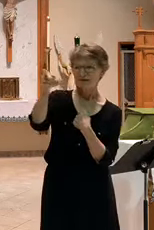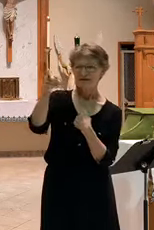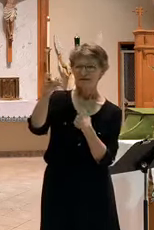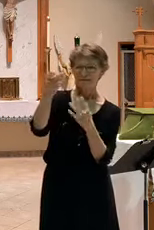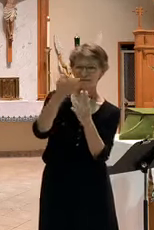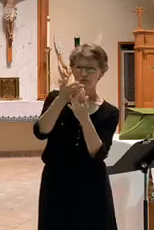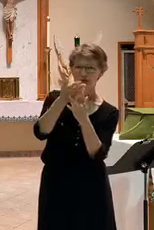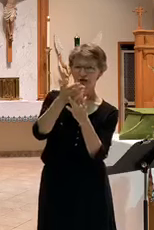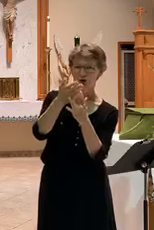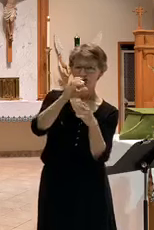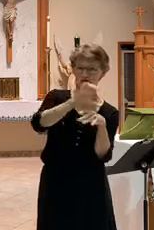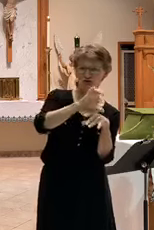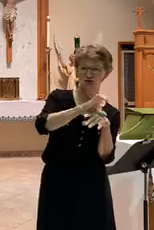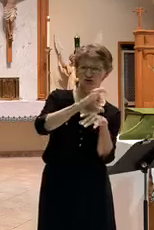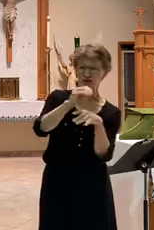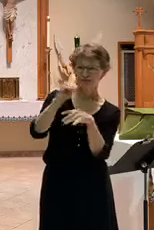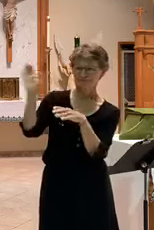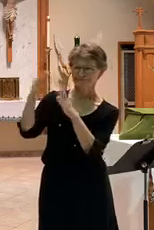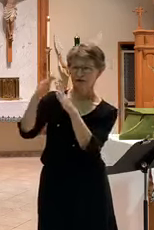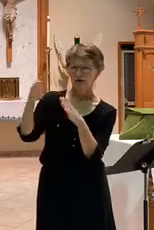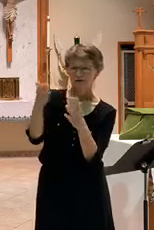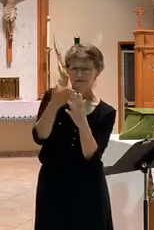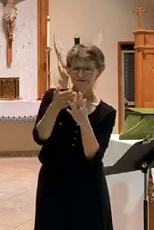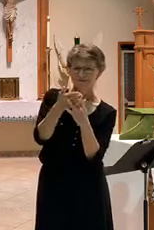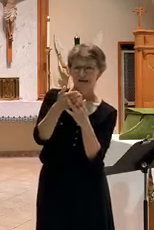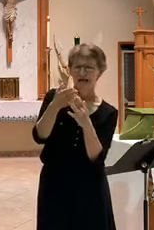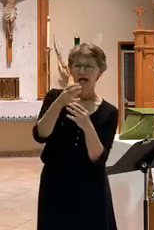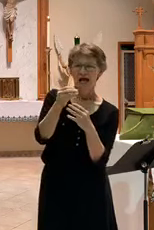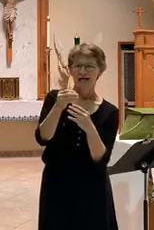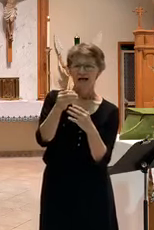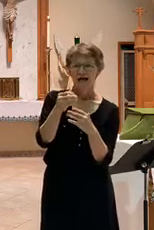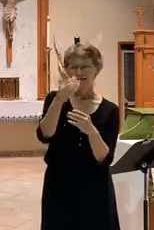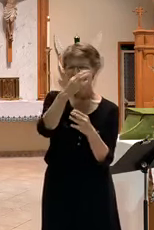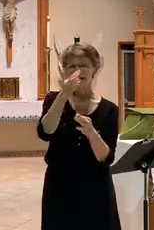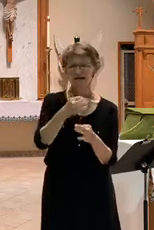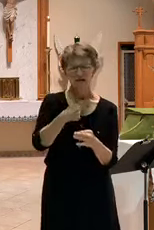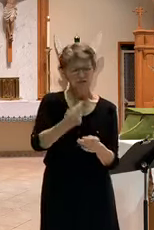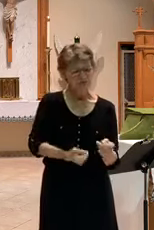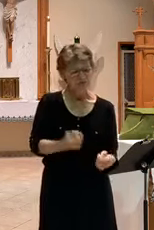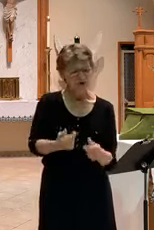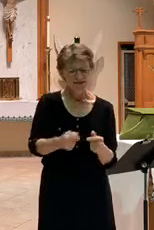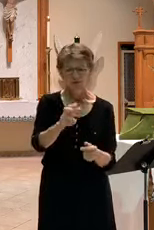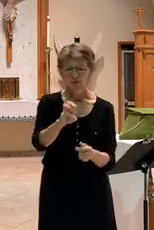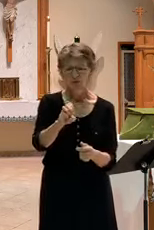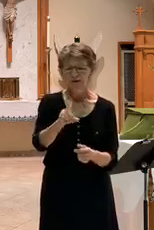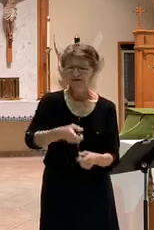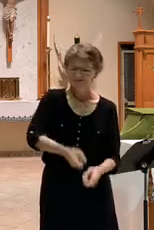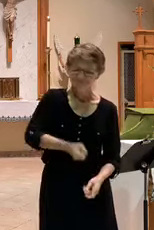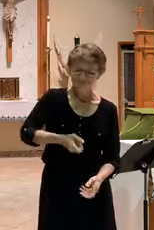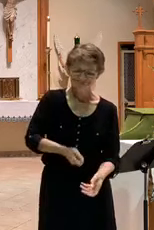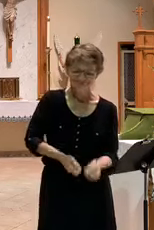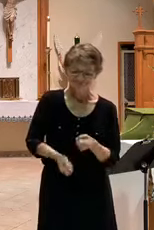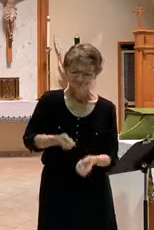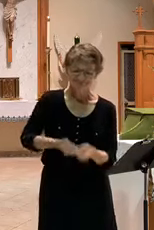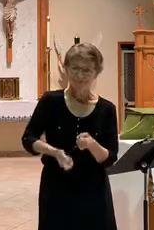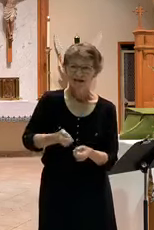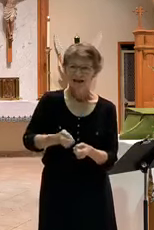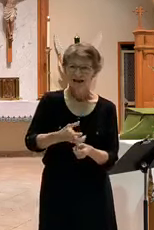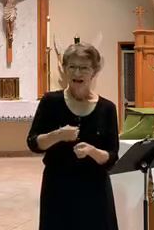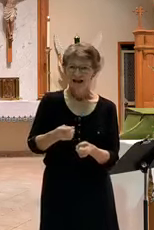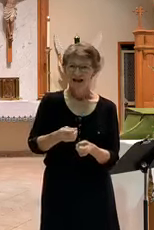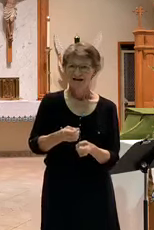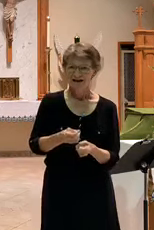between our church and our rectory in front of the Mother Teresa Hall, and I decided I was going to pull some weeds, and I pulled enough to fill